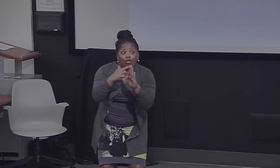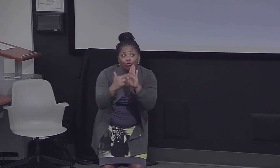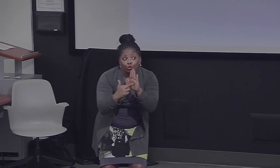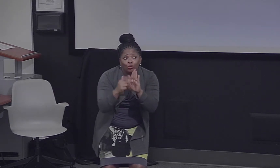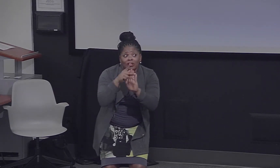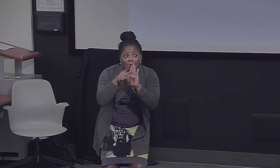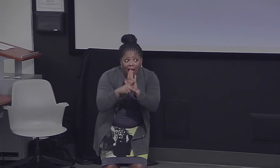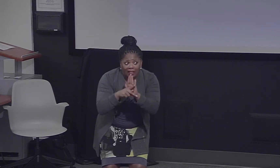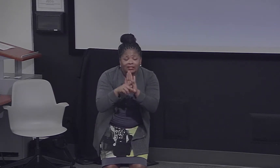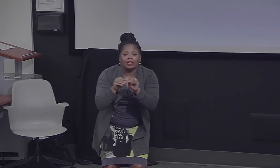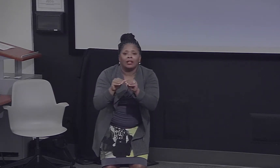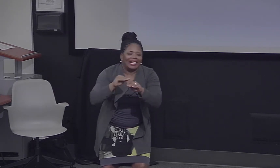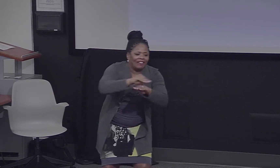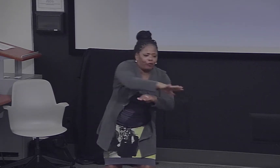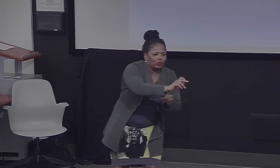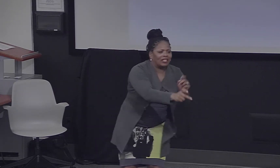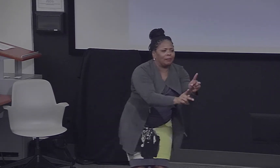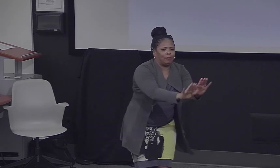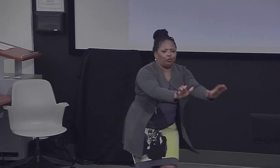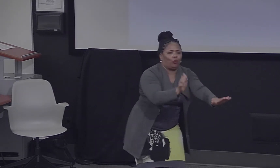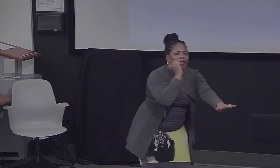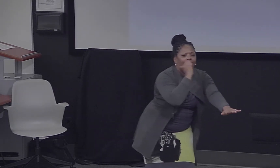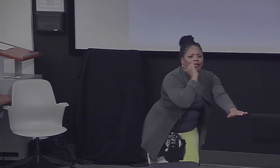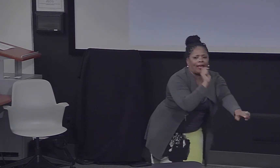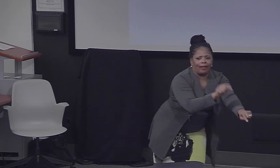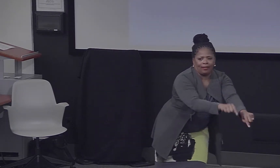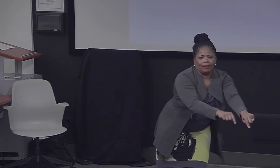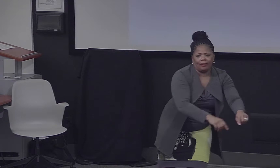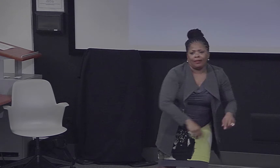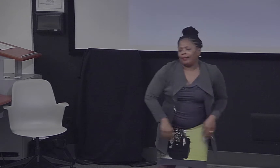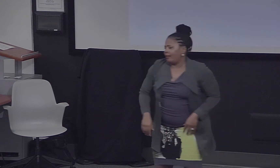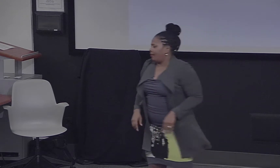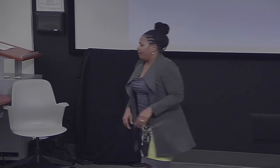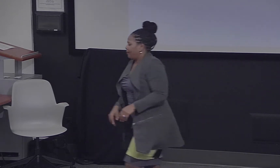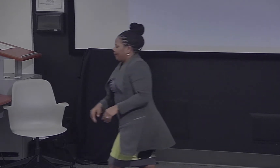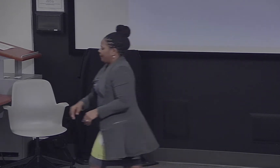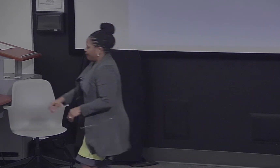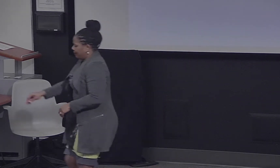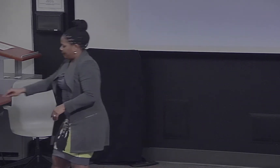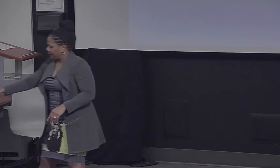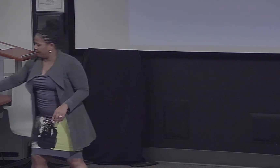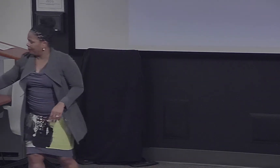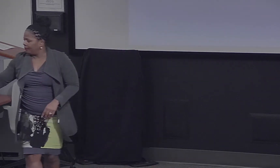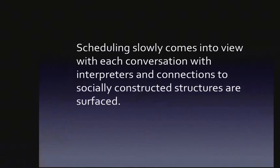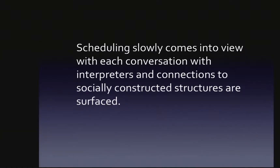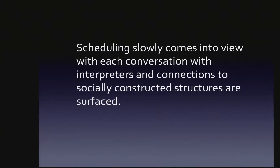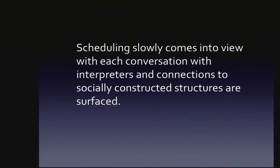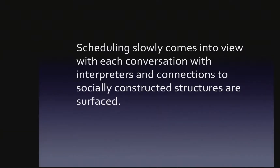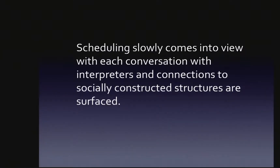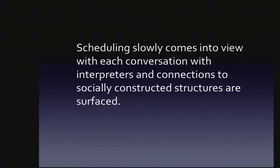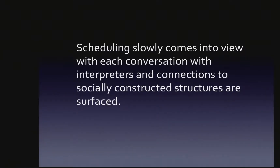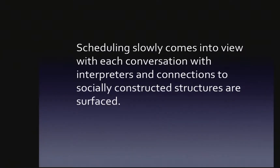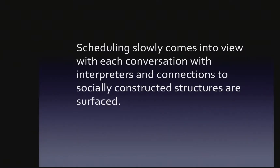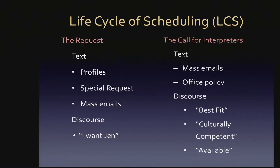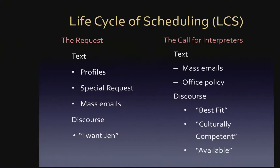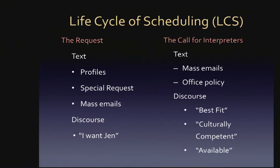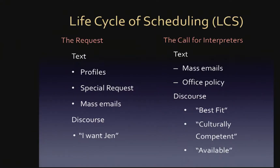were directly impacting the rules and policies that were leading to the decisions people made on a daily basis.